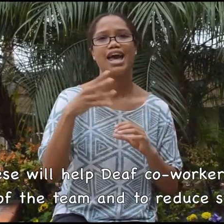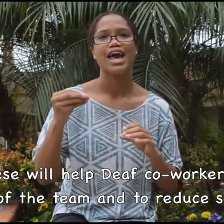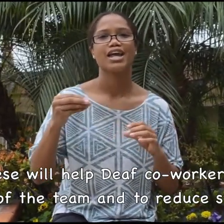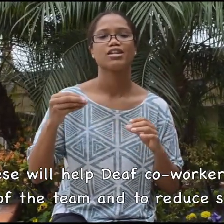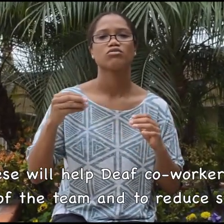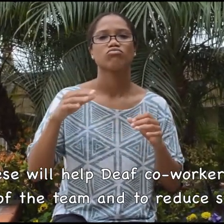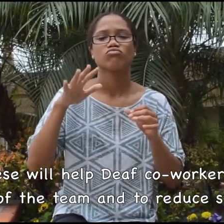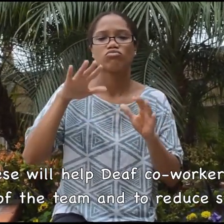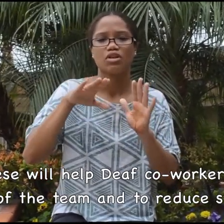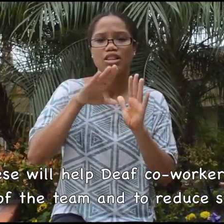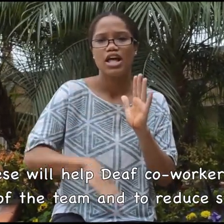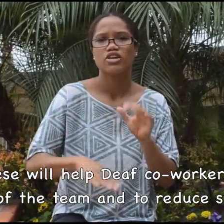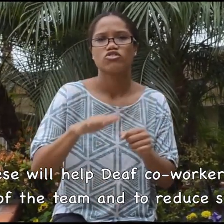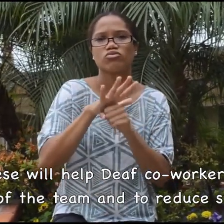team and to reduce stress.